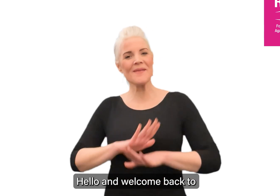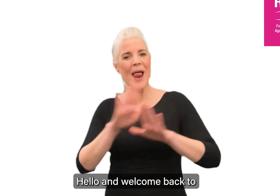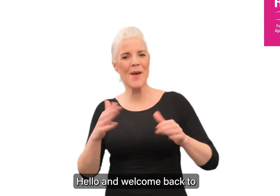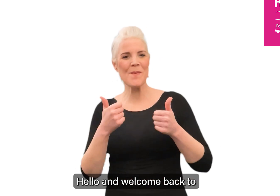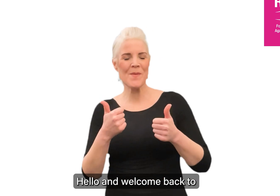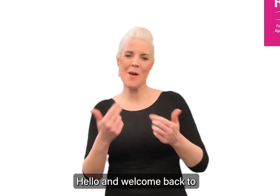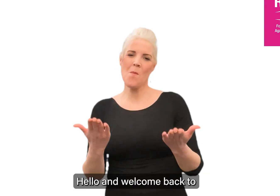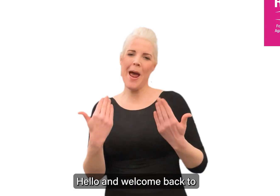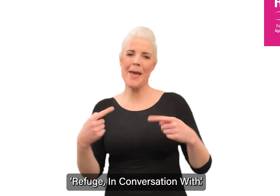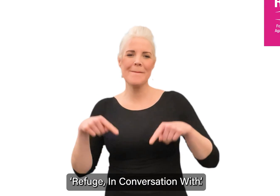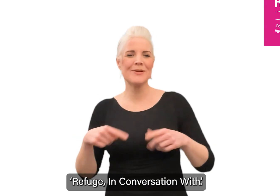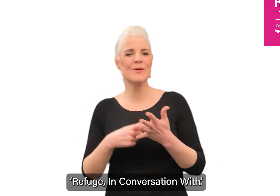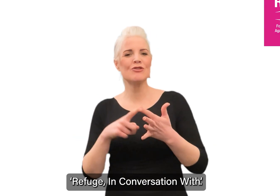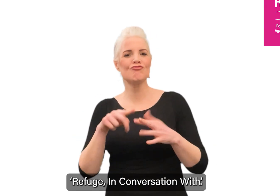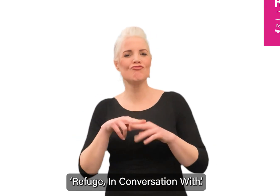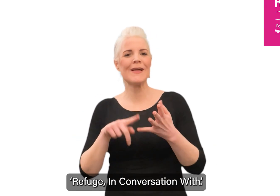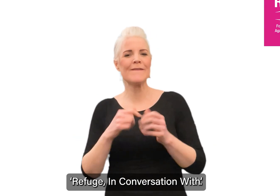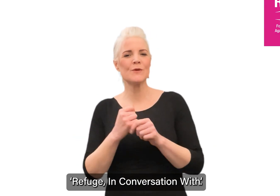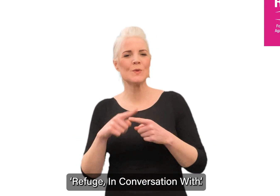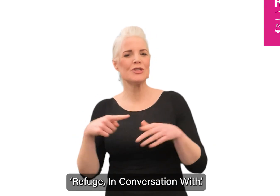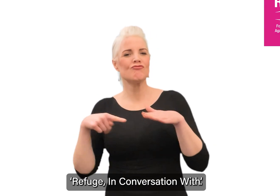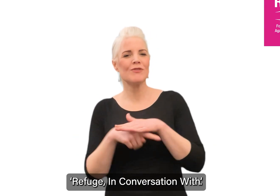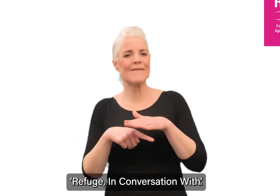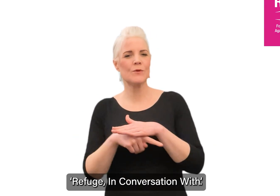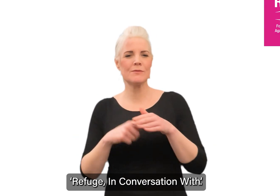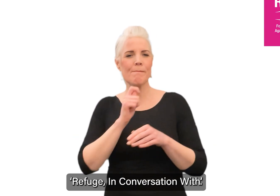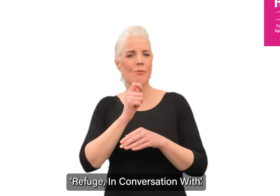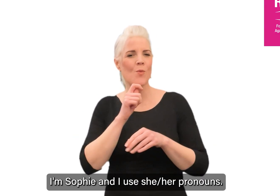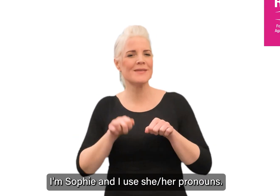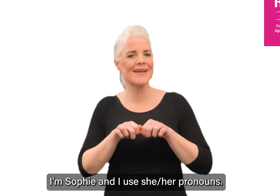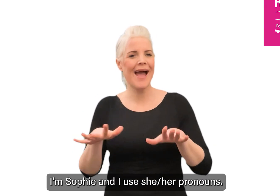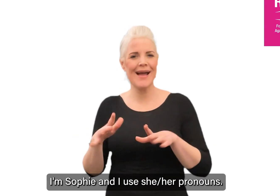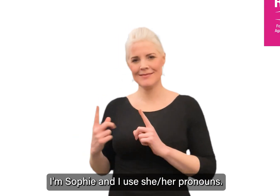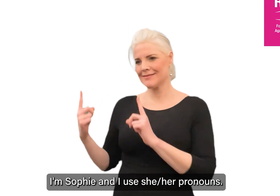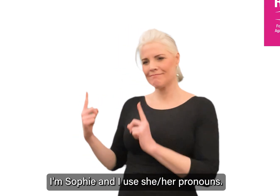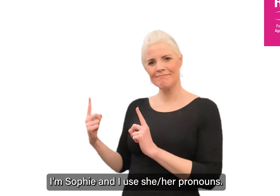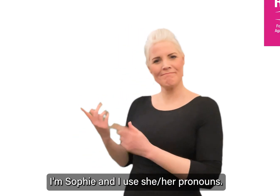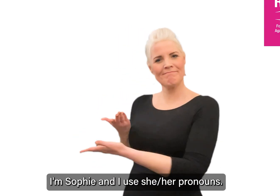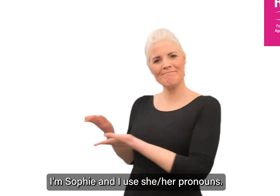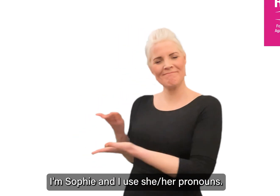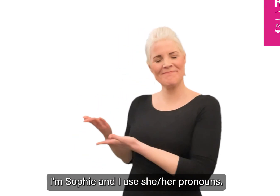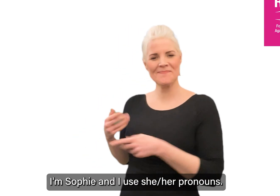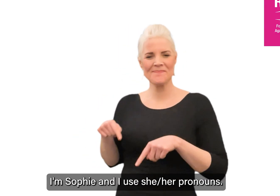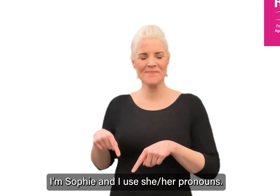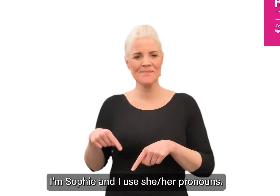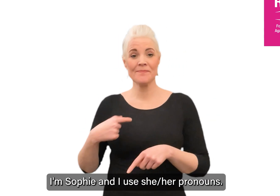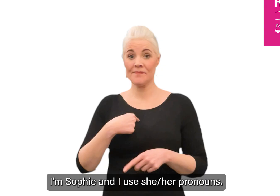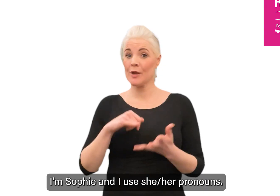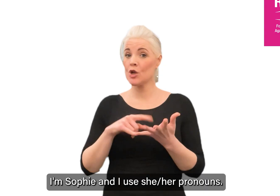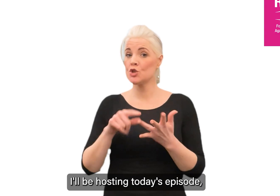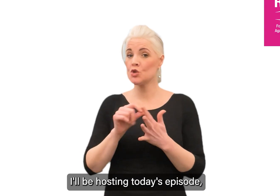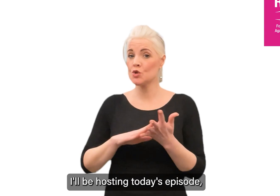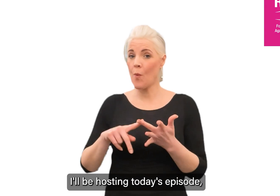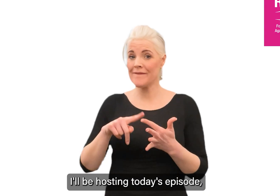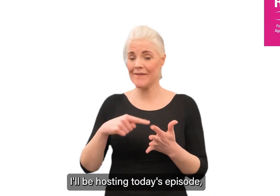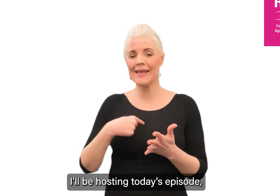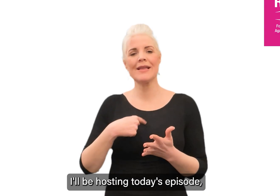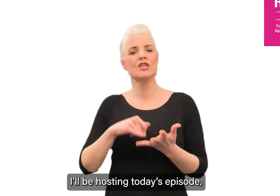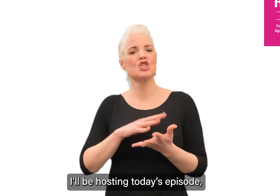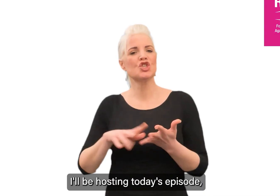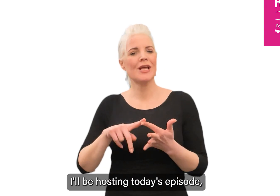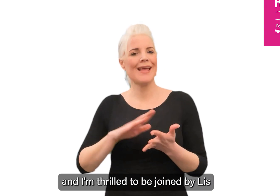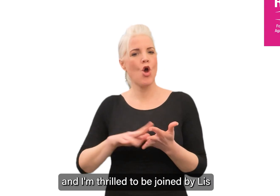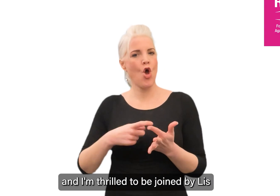Hello, and welcome back to Refuge in Conversation with. I'm Sophie, and I use she, her pronouns. I'll be hosting